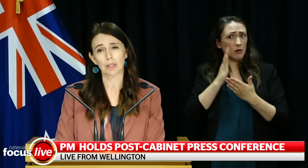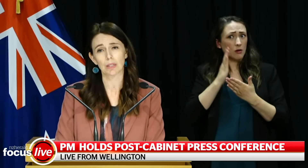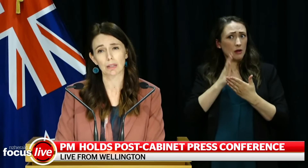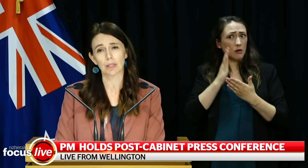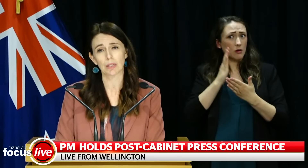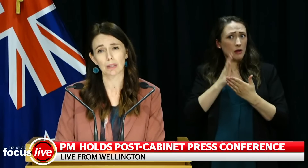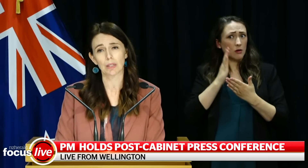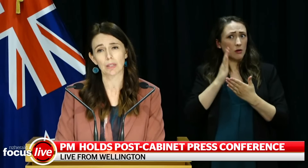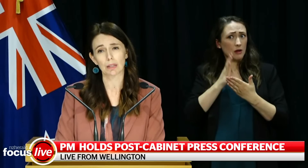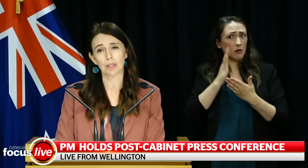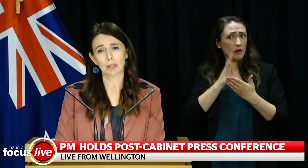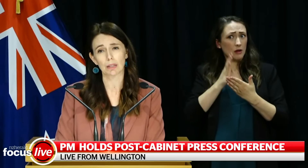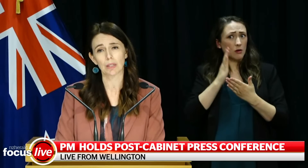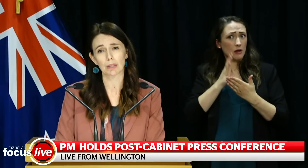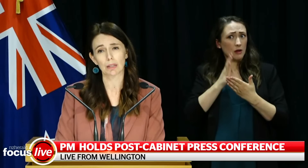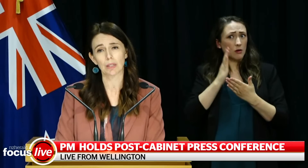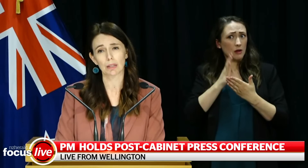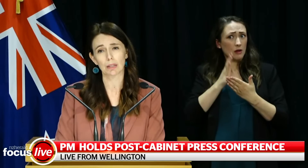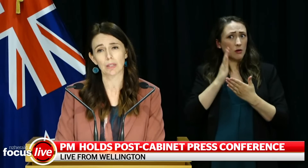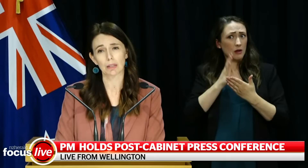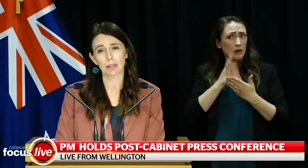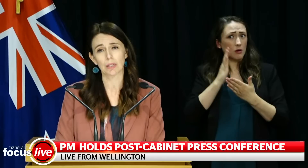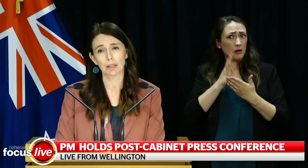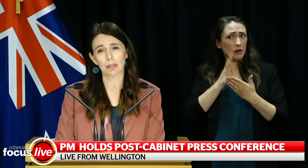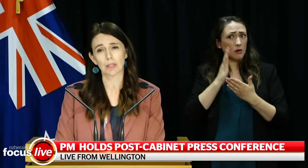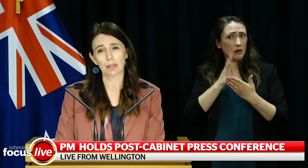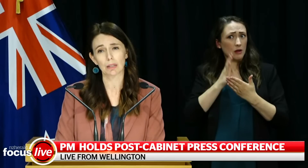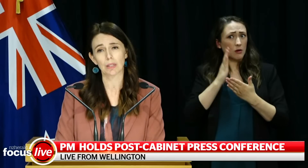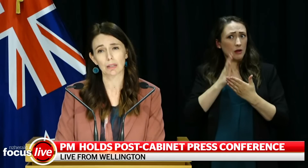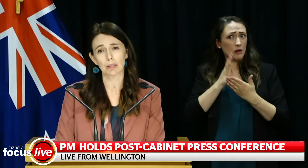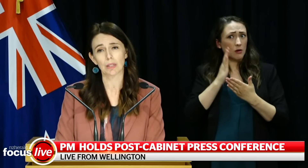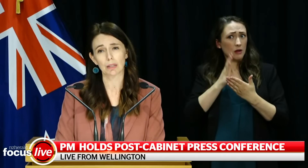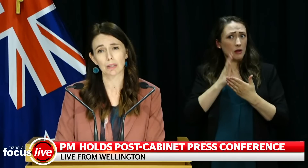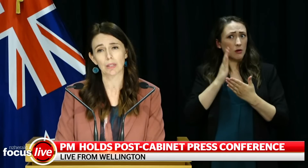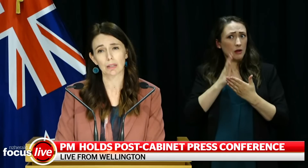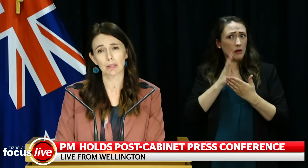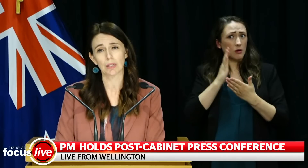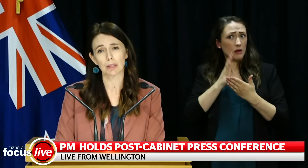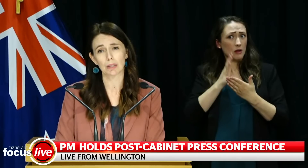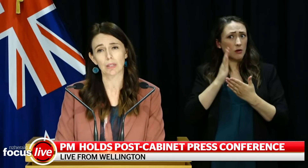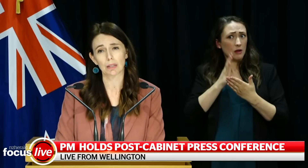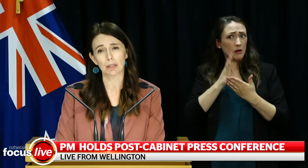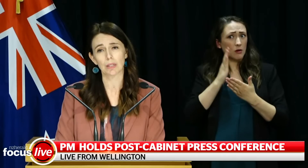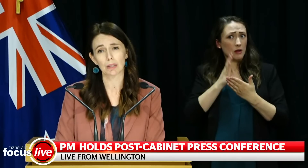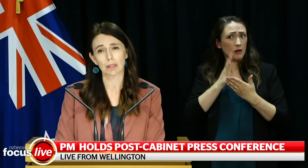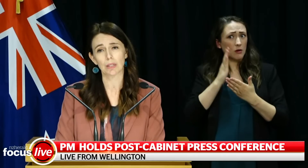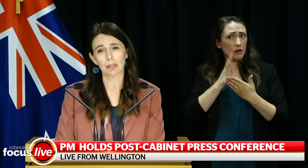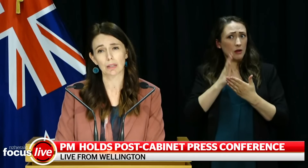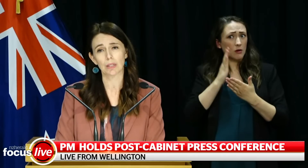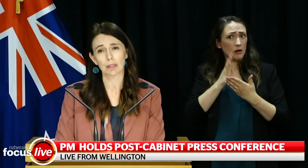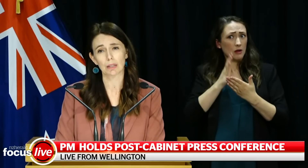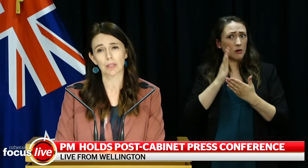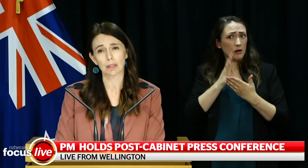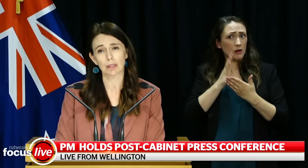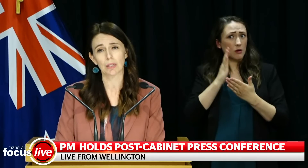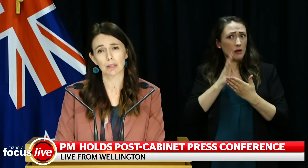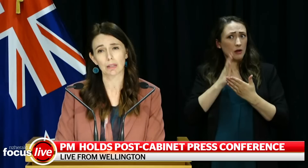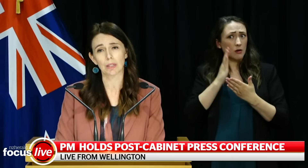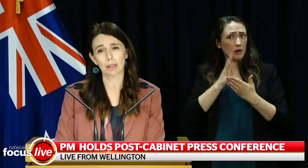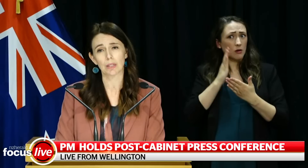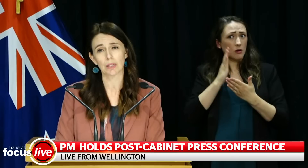example. Anyway, in terms of that modelling, is that something that you see merit in? Is it a discussion? I think